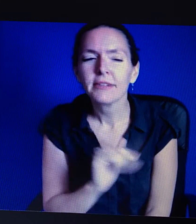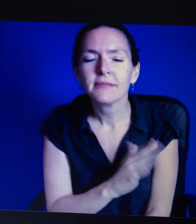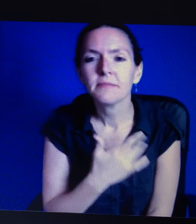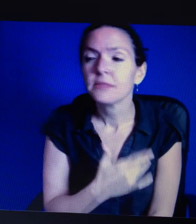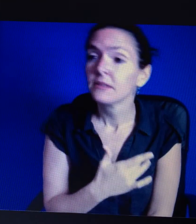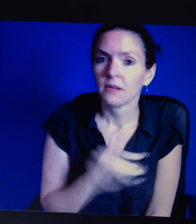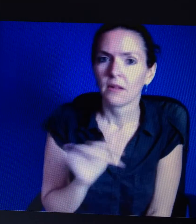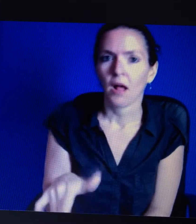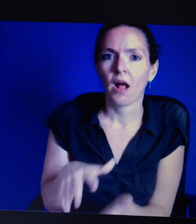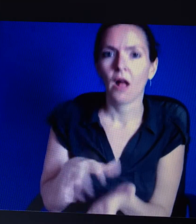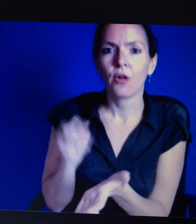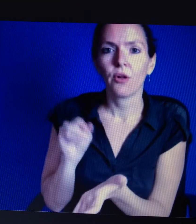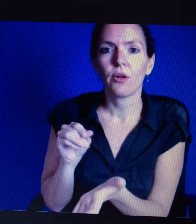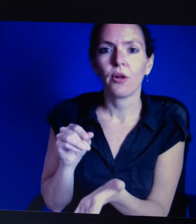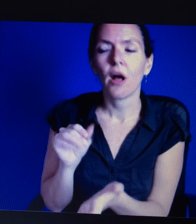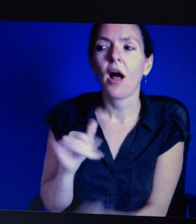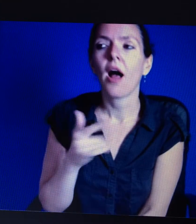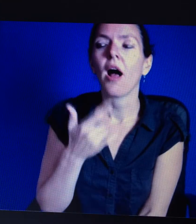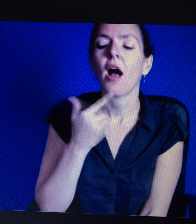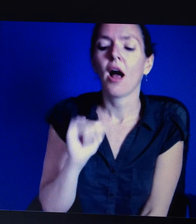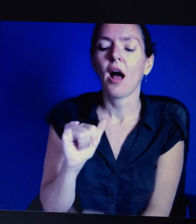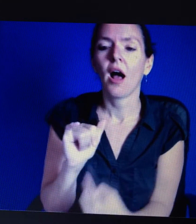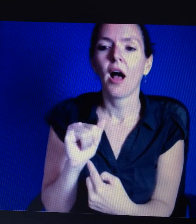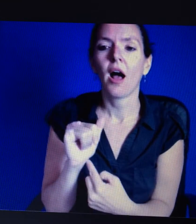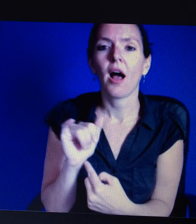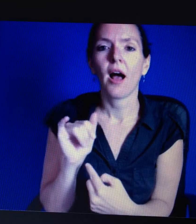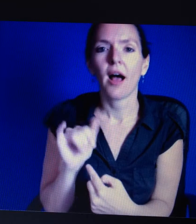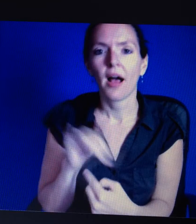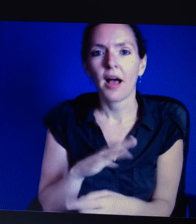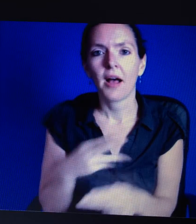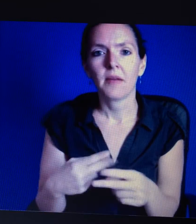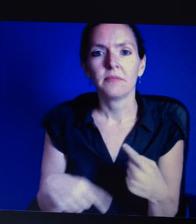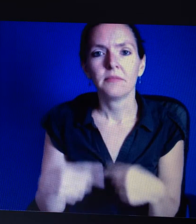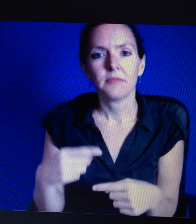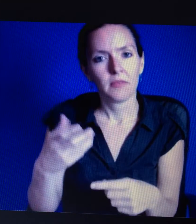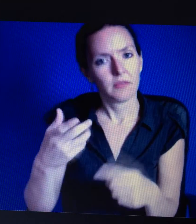yeah, I was, I'm missing this.